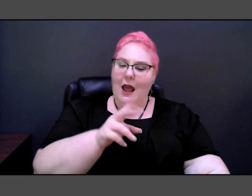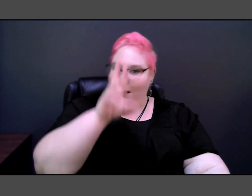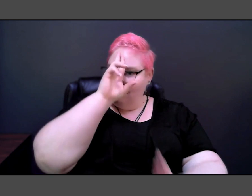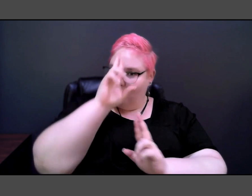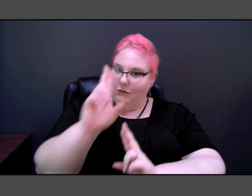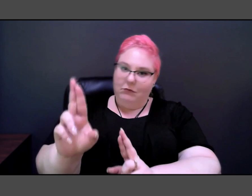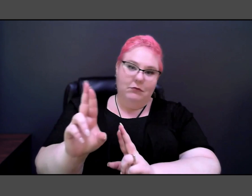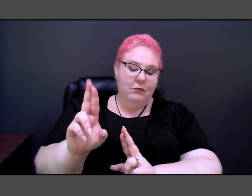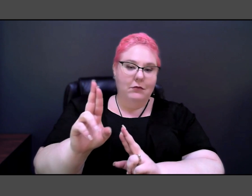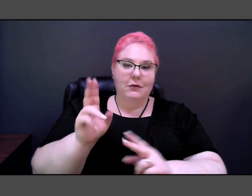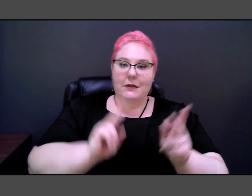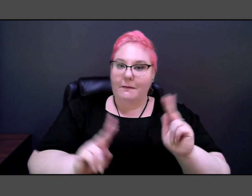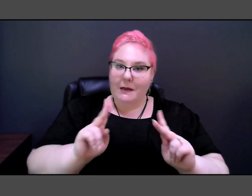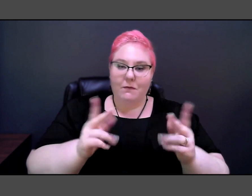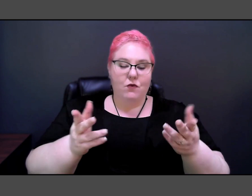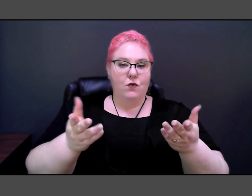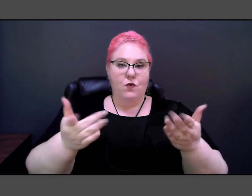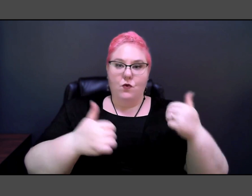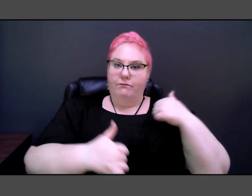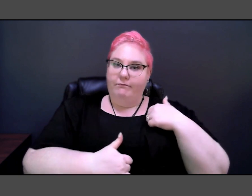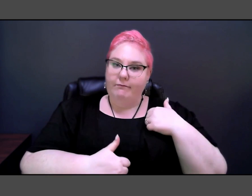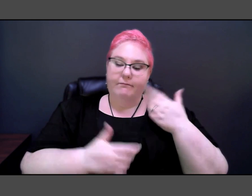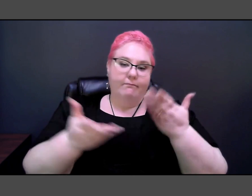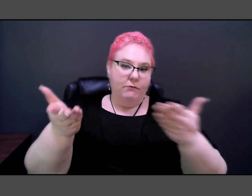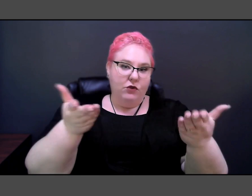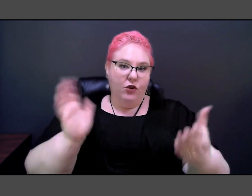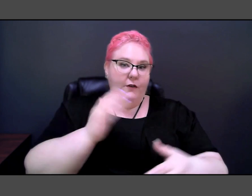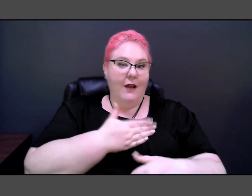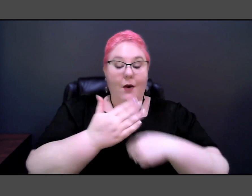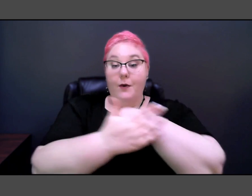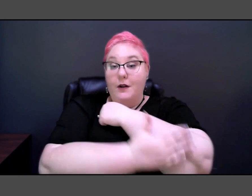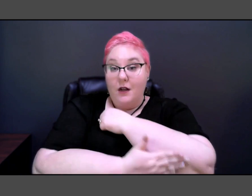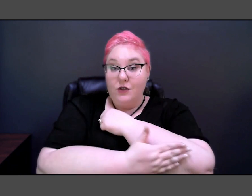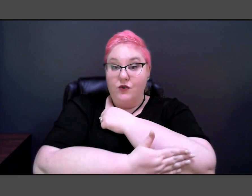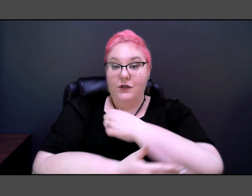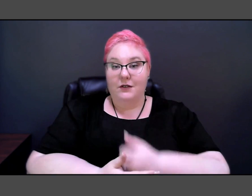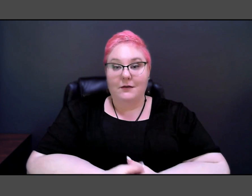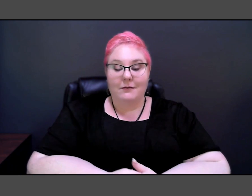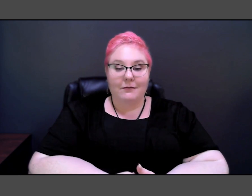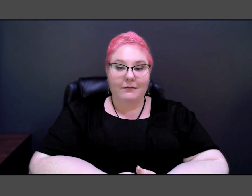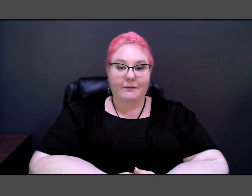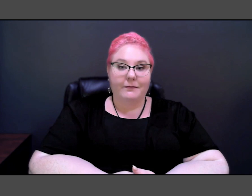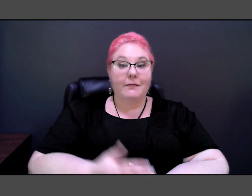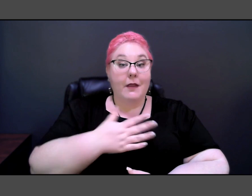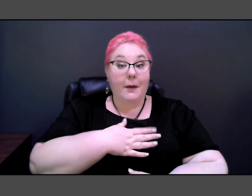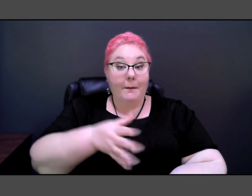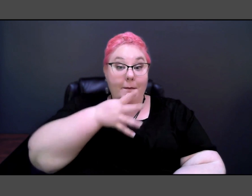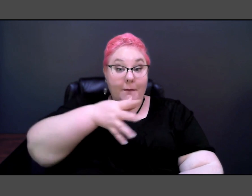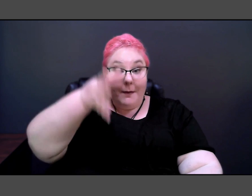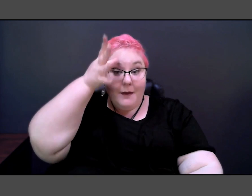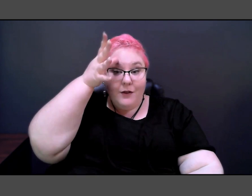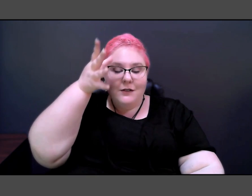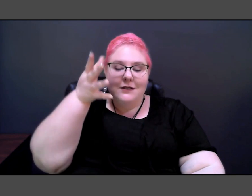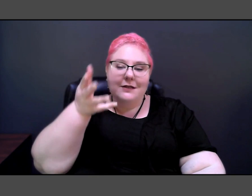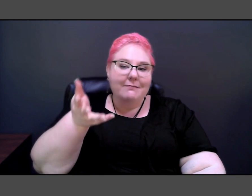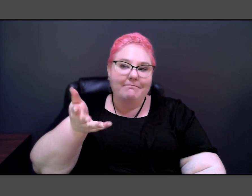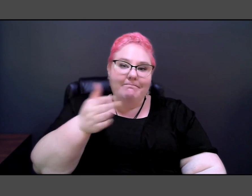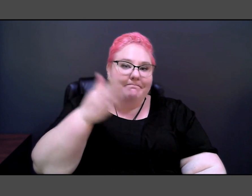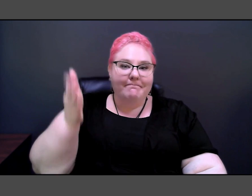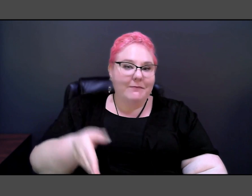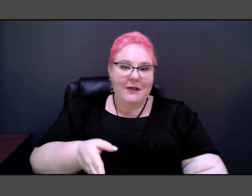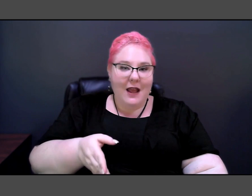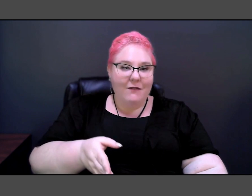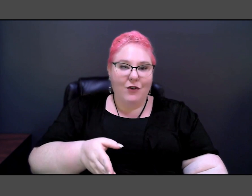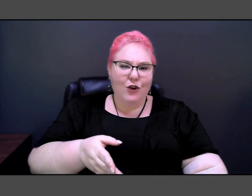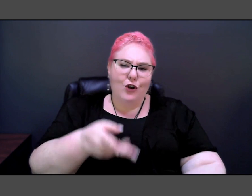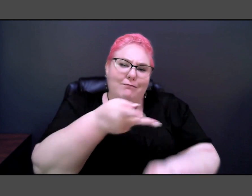our country in that way. My parents, they never coddled us or anything like